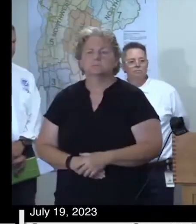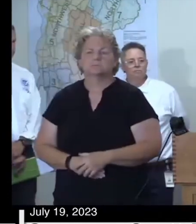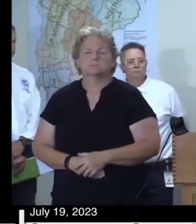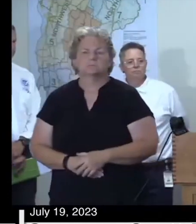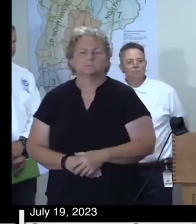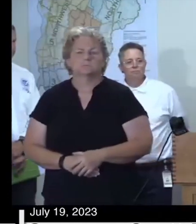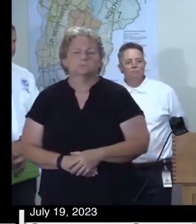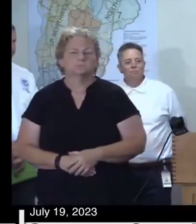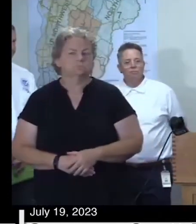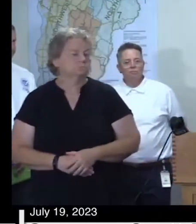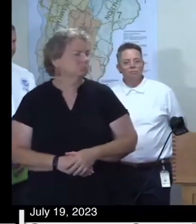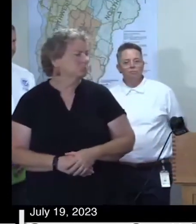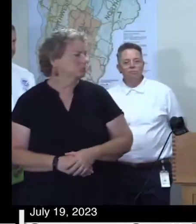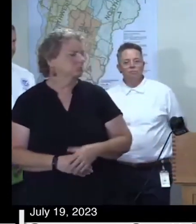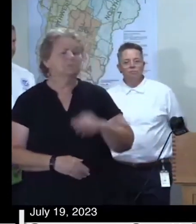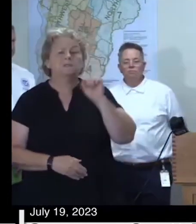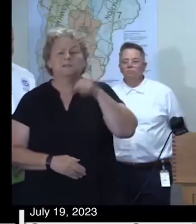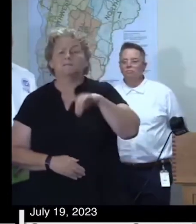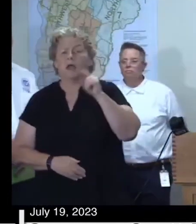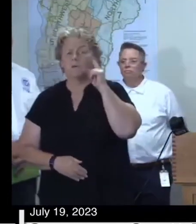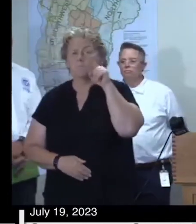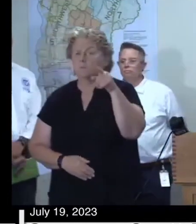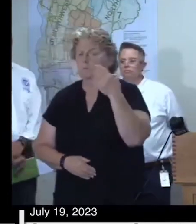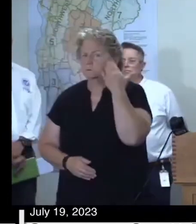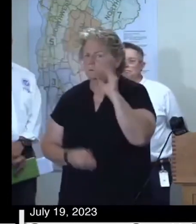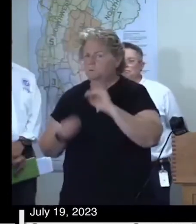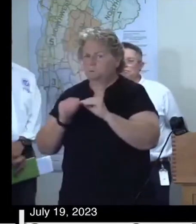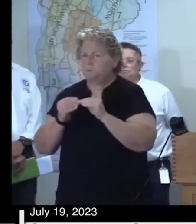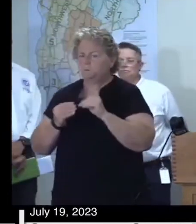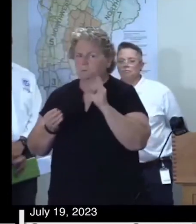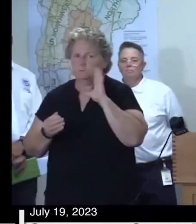it on Friday.